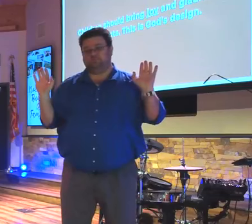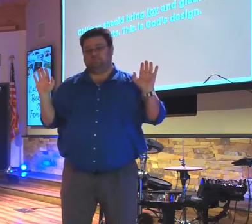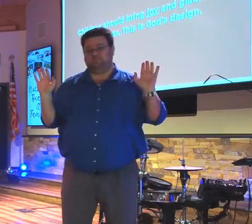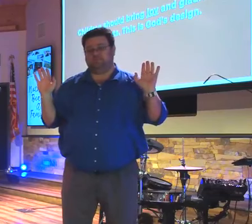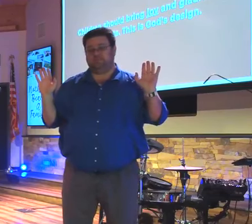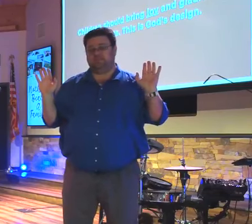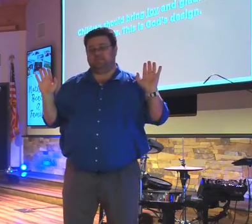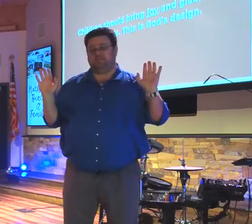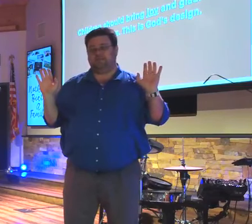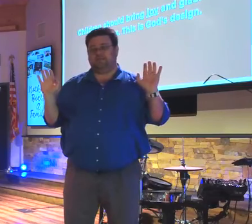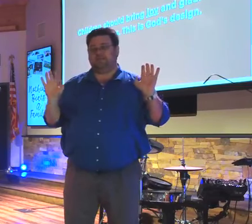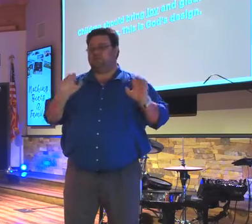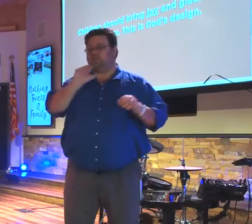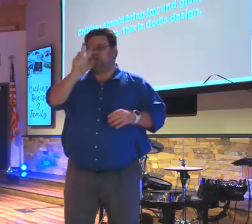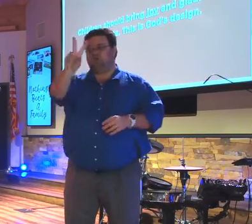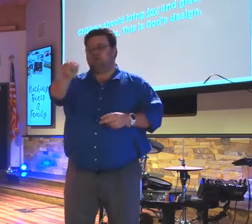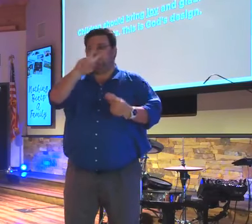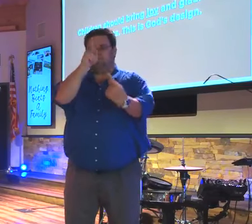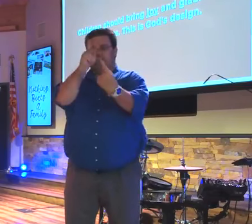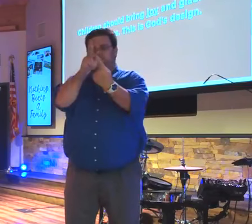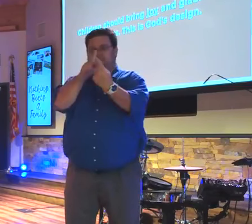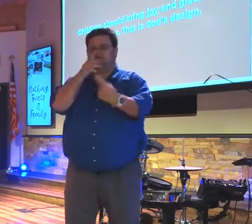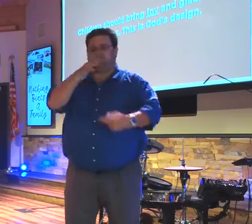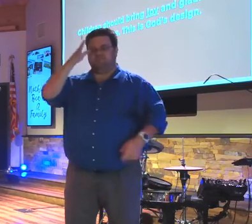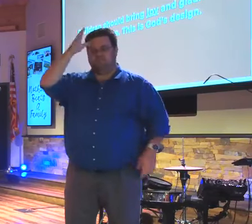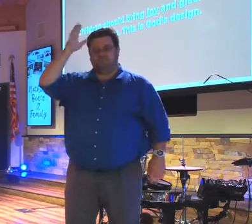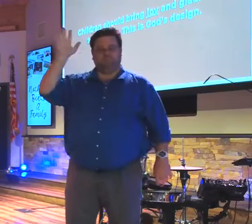no perfect parents.